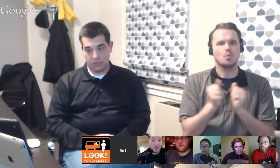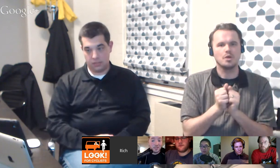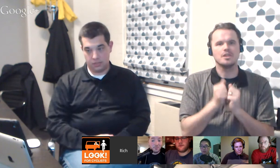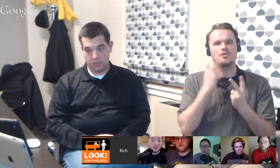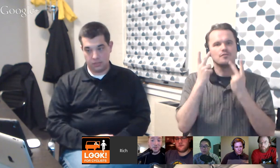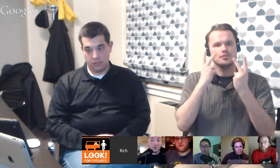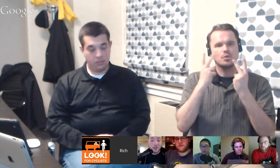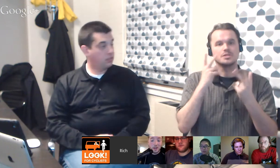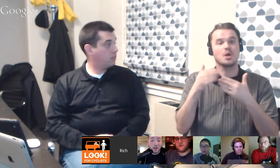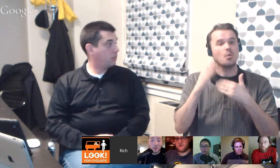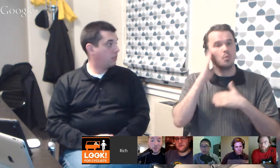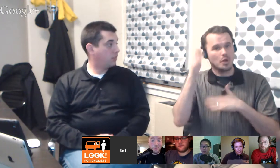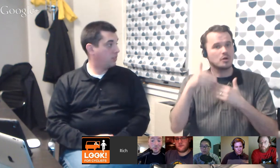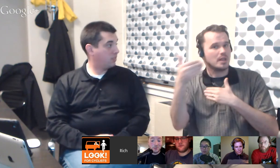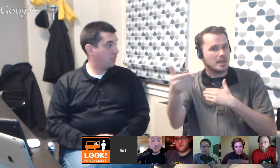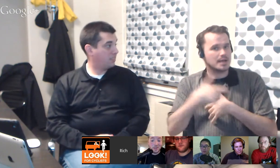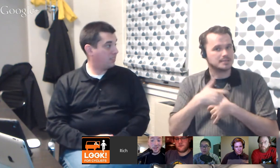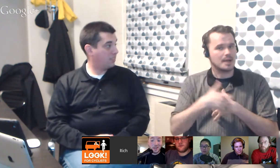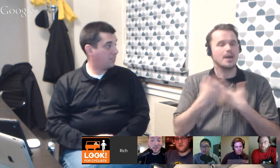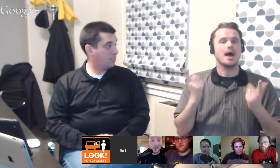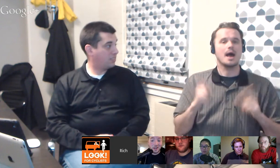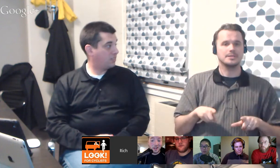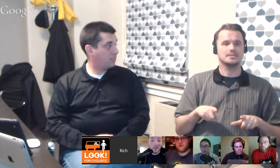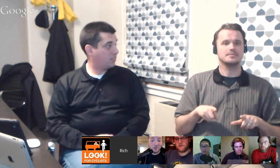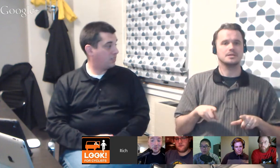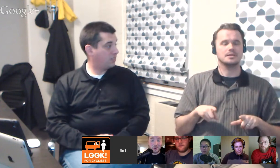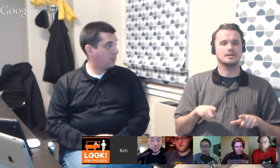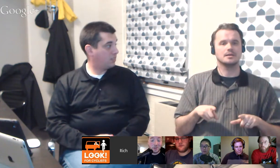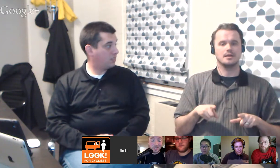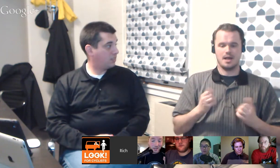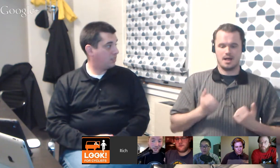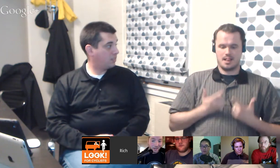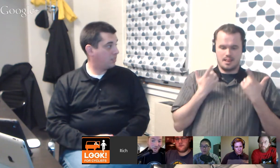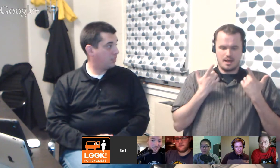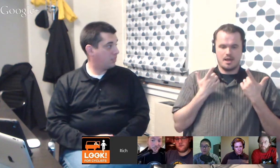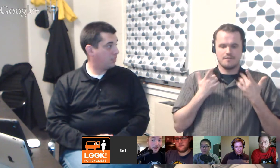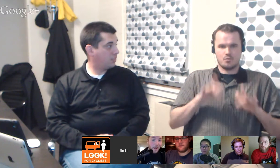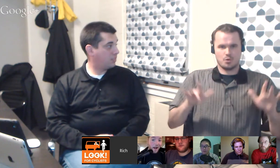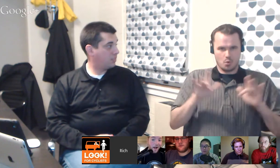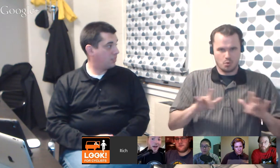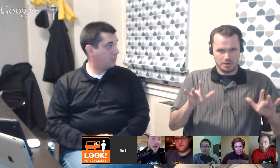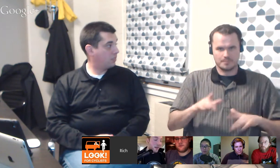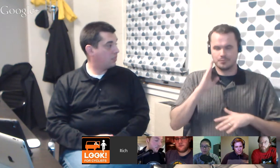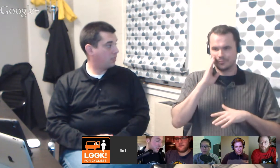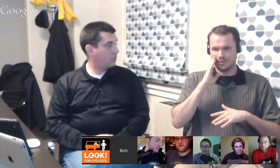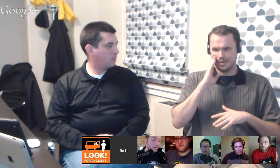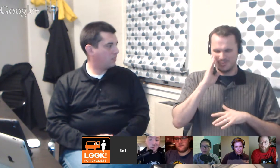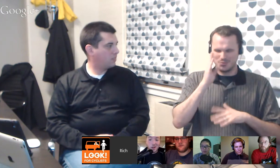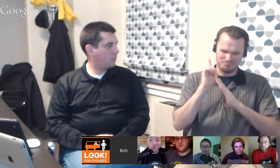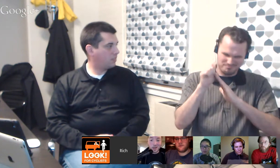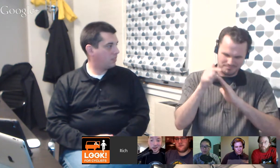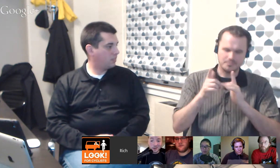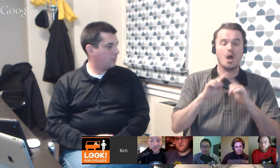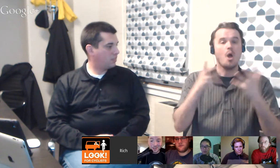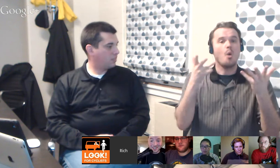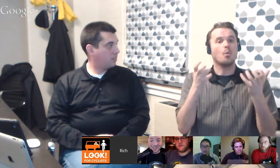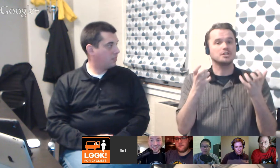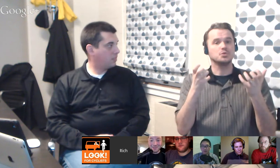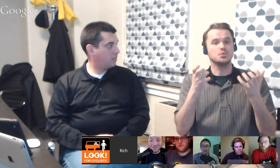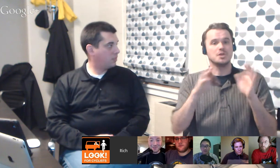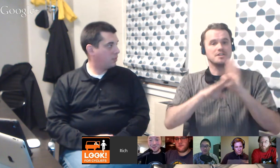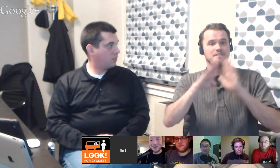will for the next episode, which happens to be in a live recording. I'm going to get to that in a second because I wanted to do the developer shout-out,